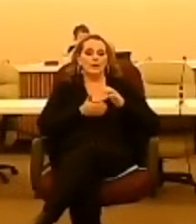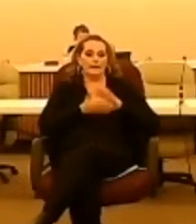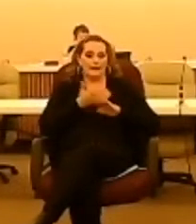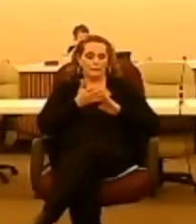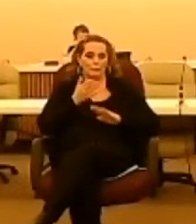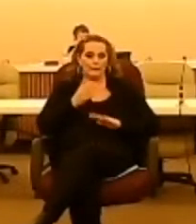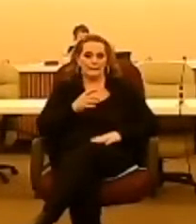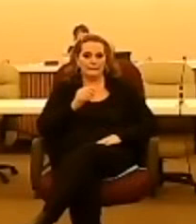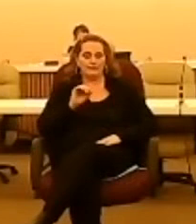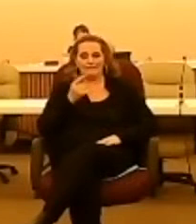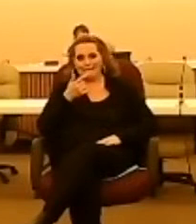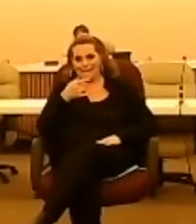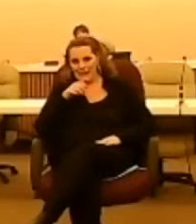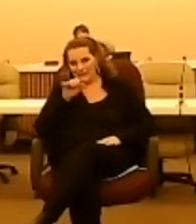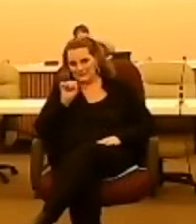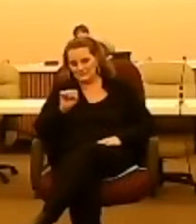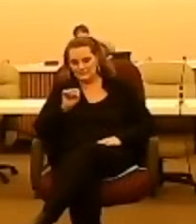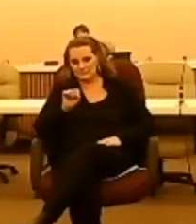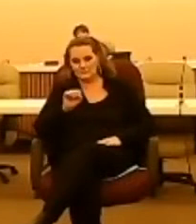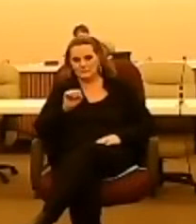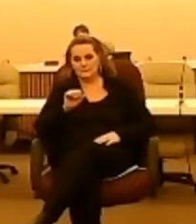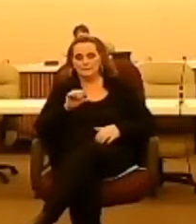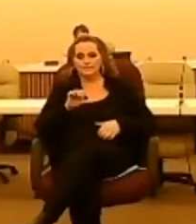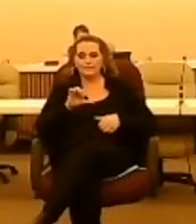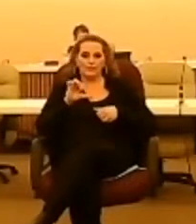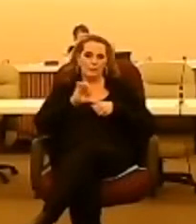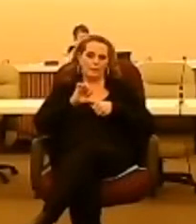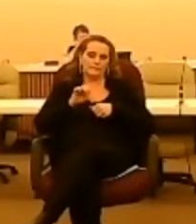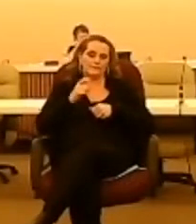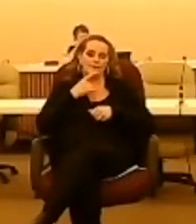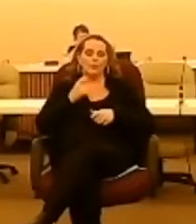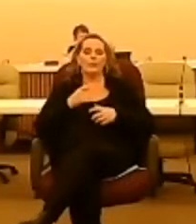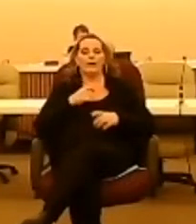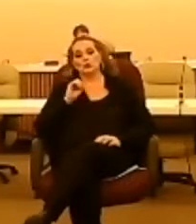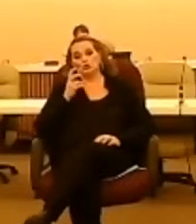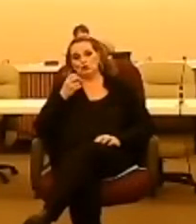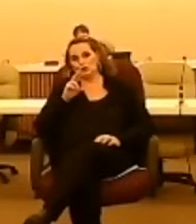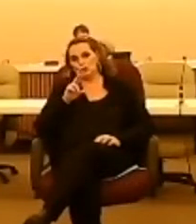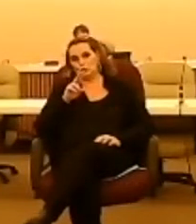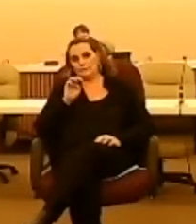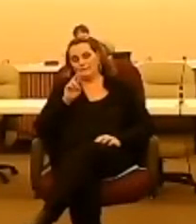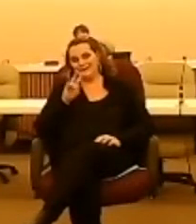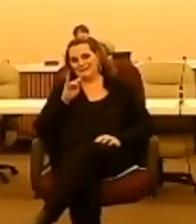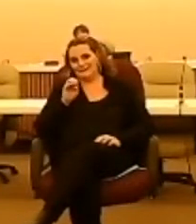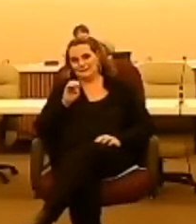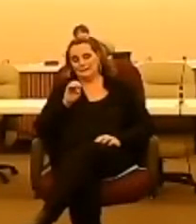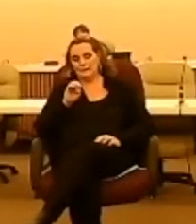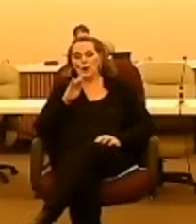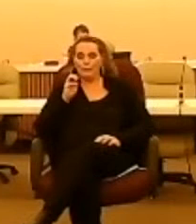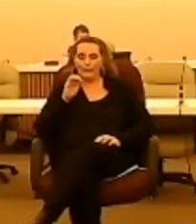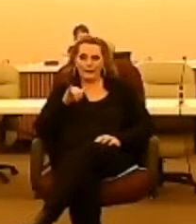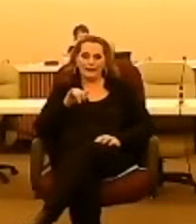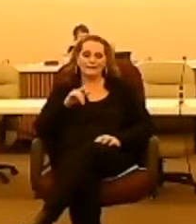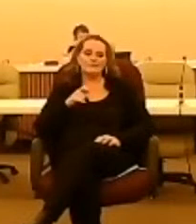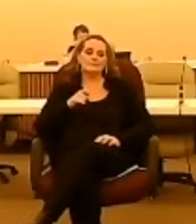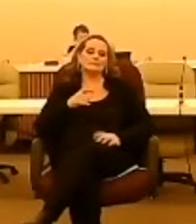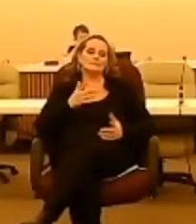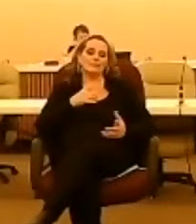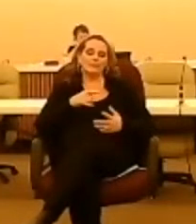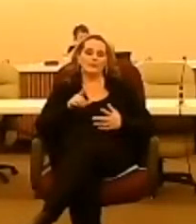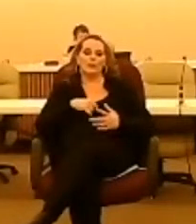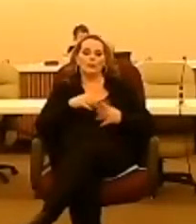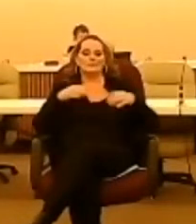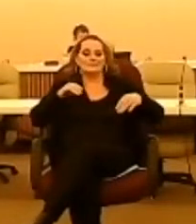gas pumps, had some service bays and had a whole lot of cars stored there. I think they were doing some automobile sales. And